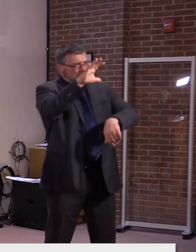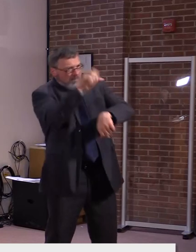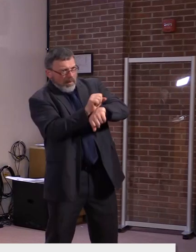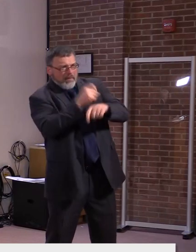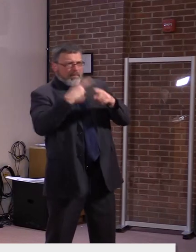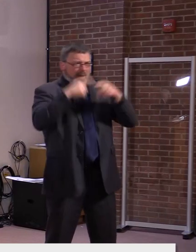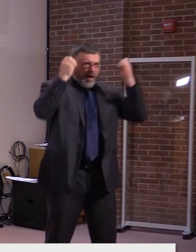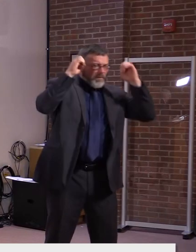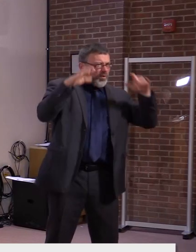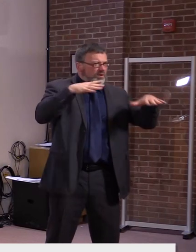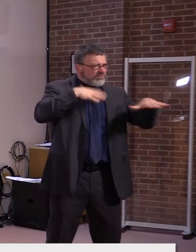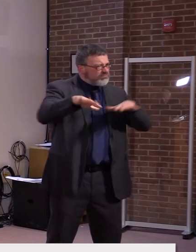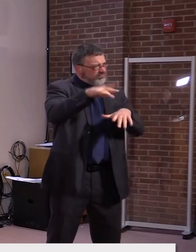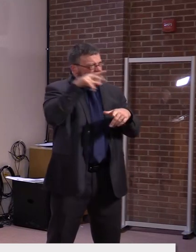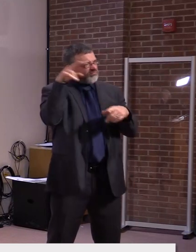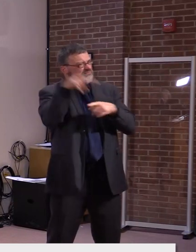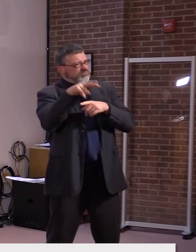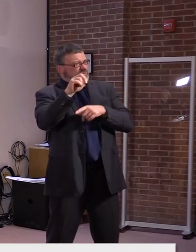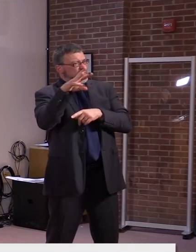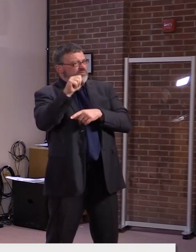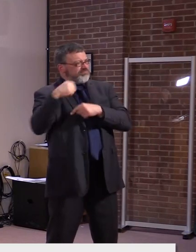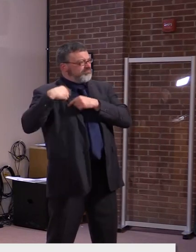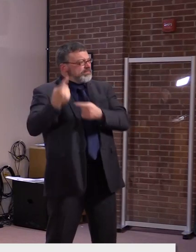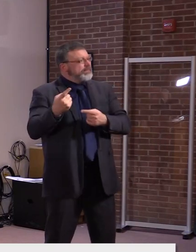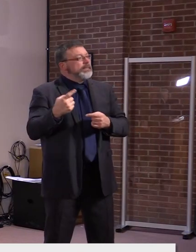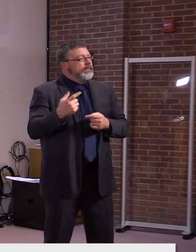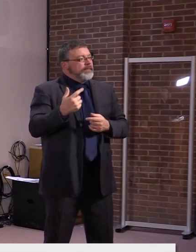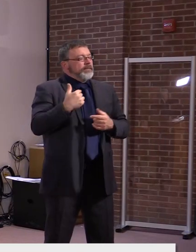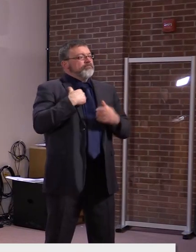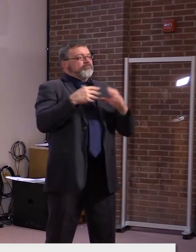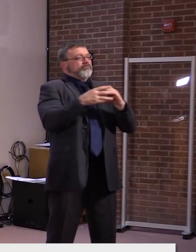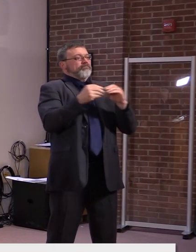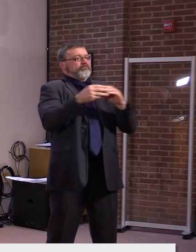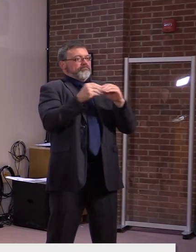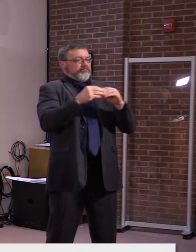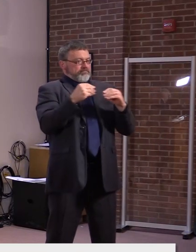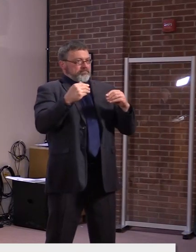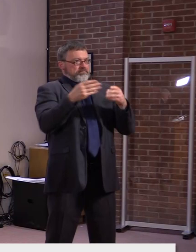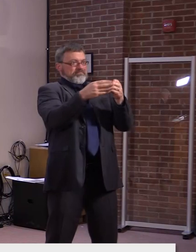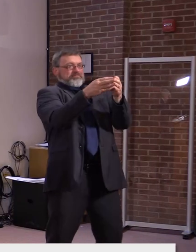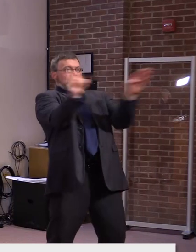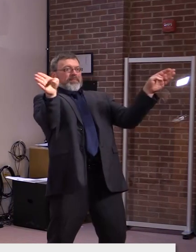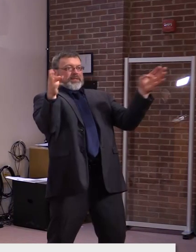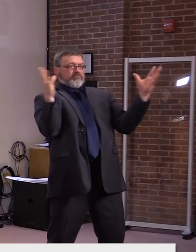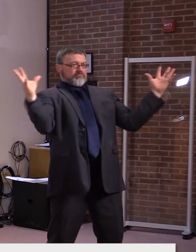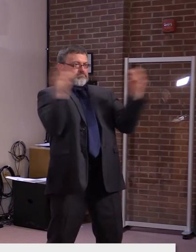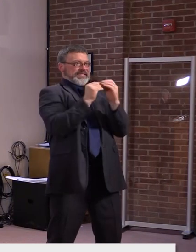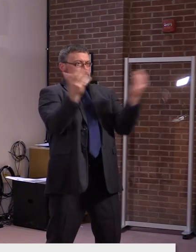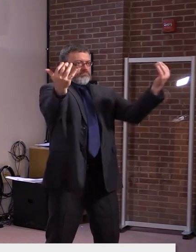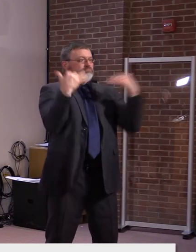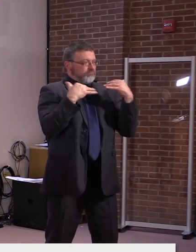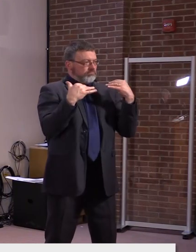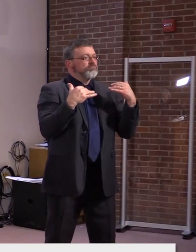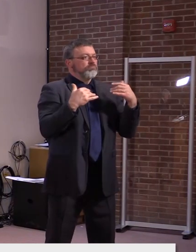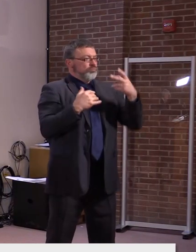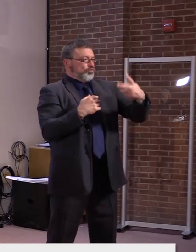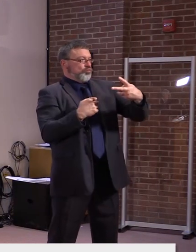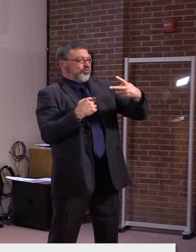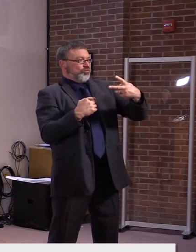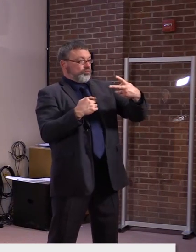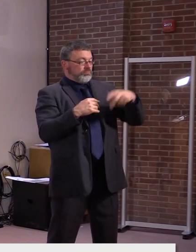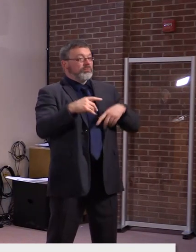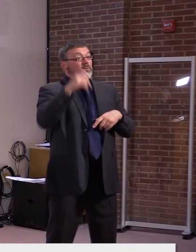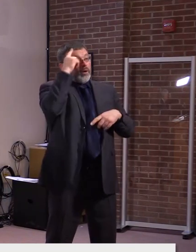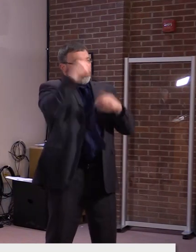As part of that effort, our team is holding two public virtual listening sessions. The first one is tomorrow, Wednesday,